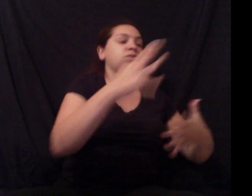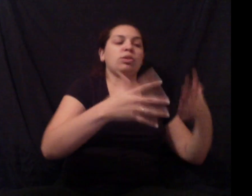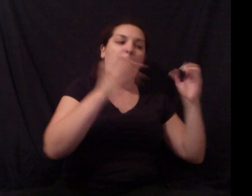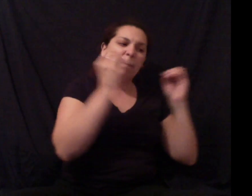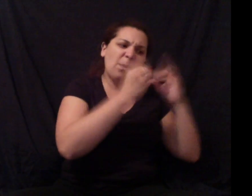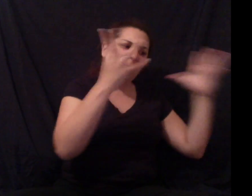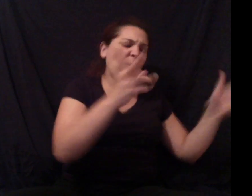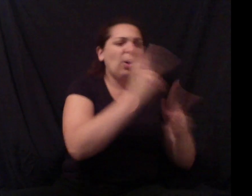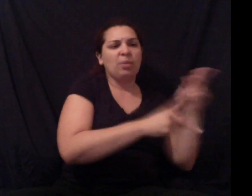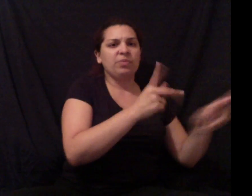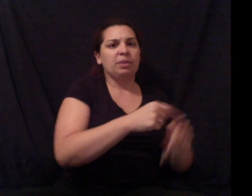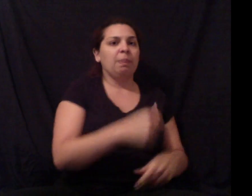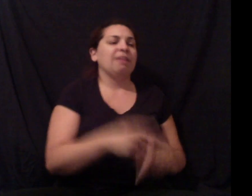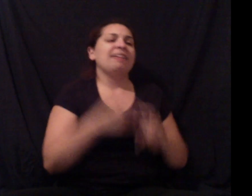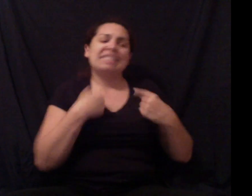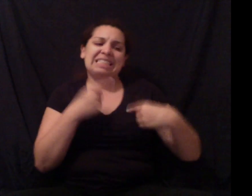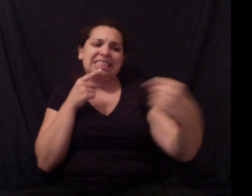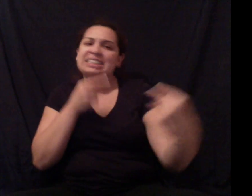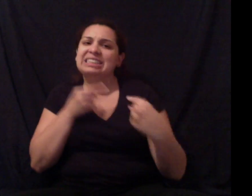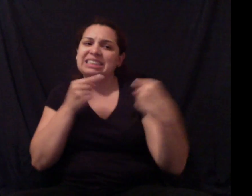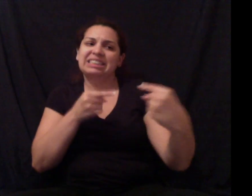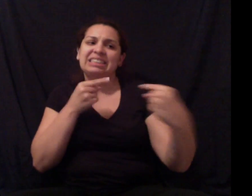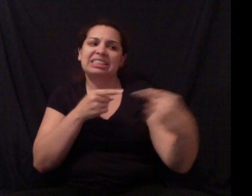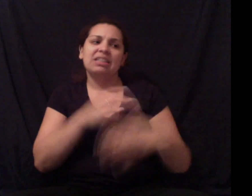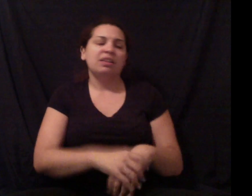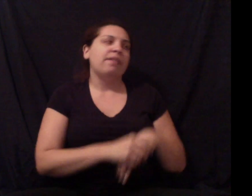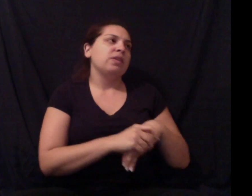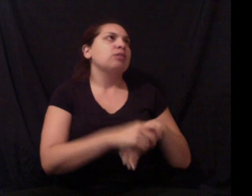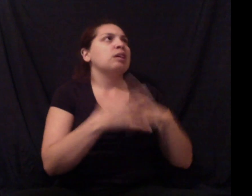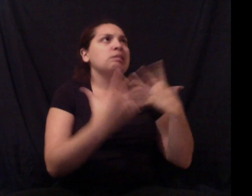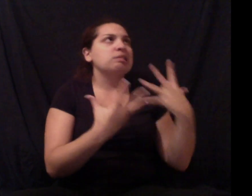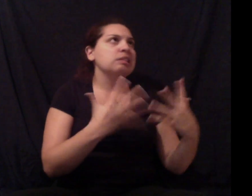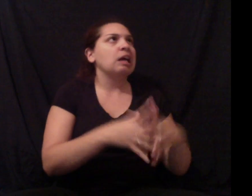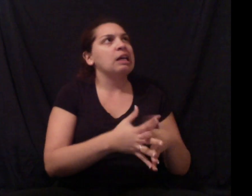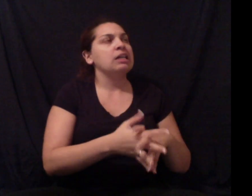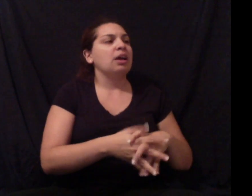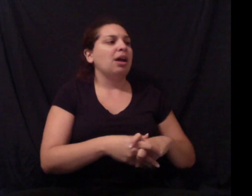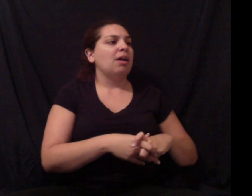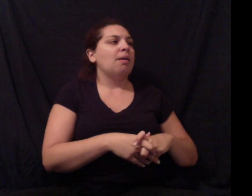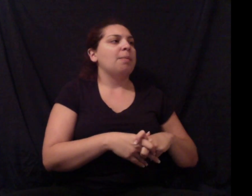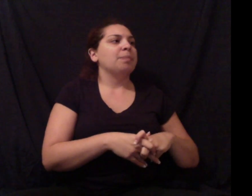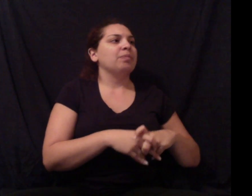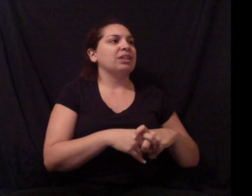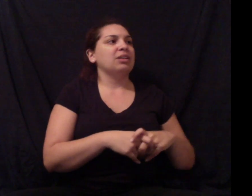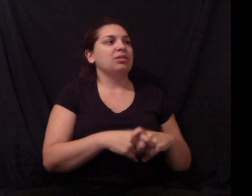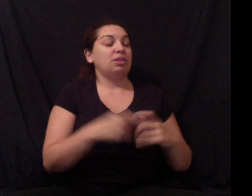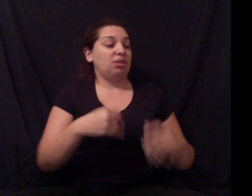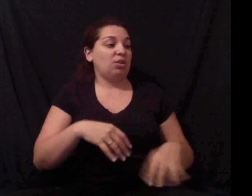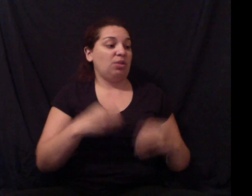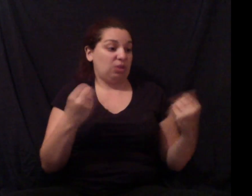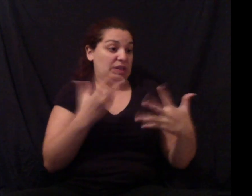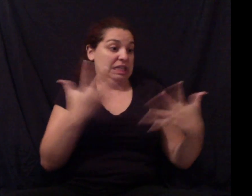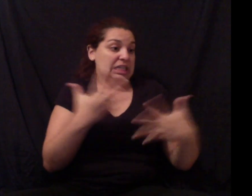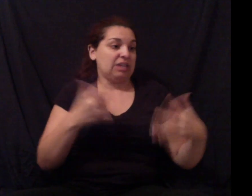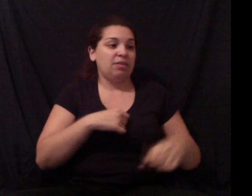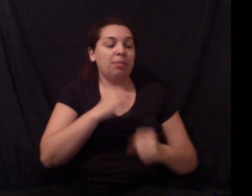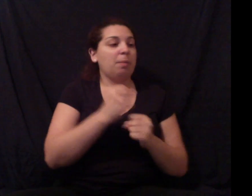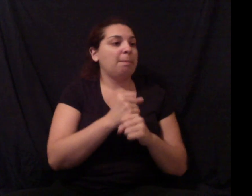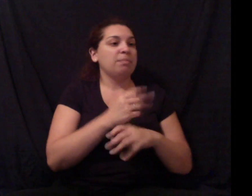compared to them as far as in that career path. So I was I released all that kind of fear that I had of